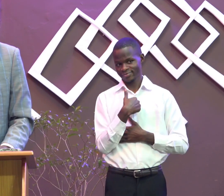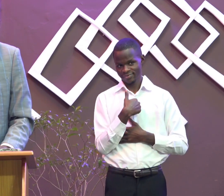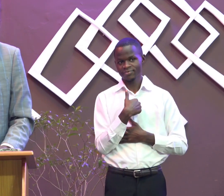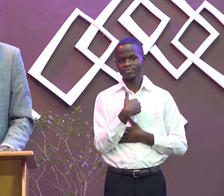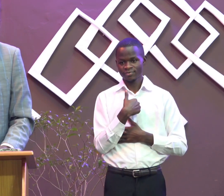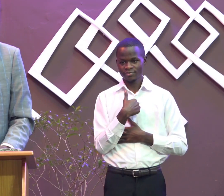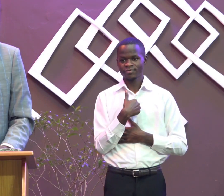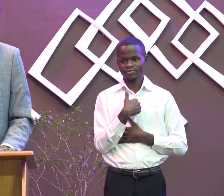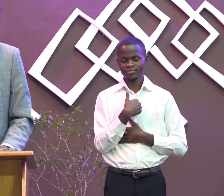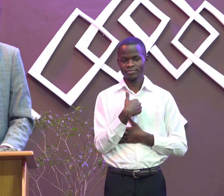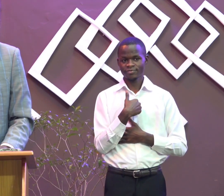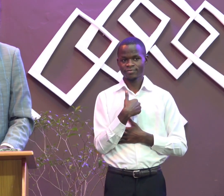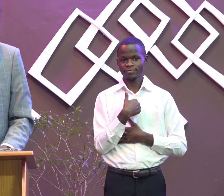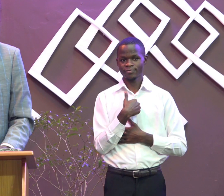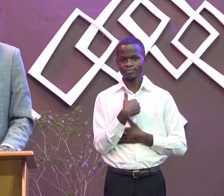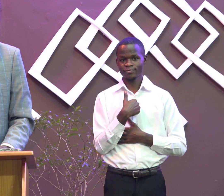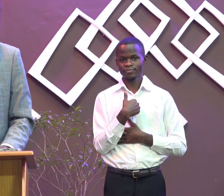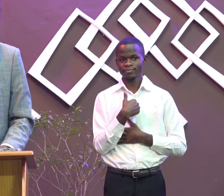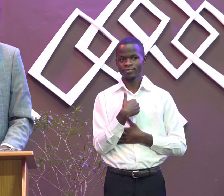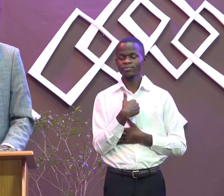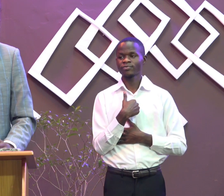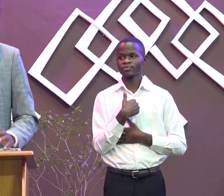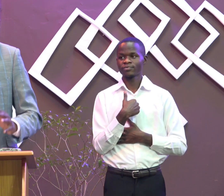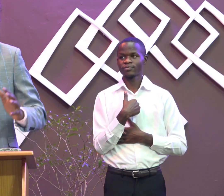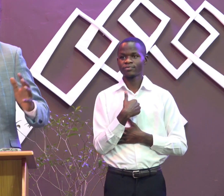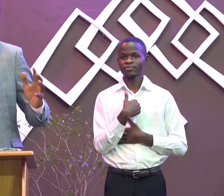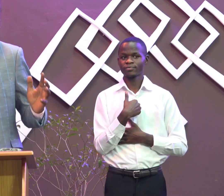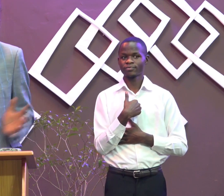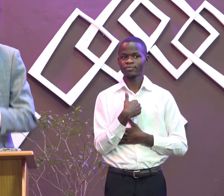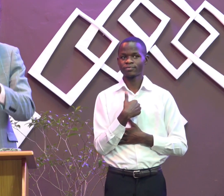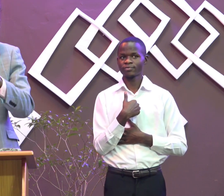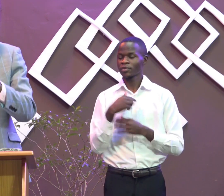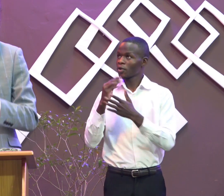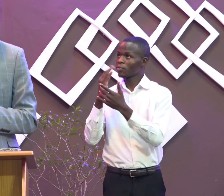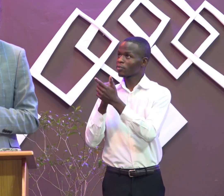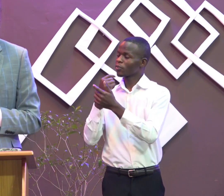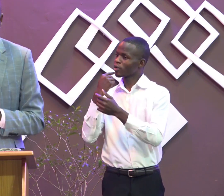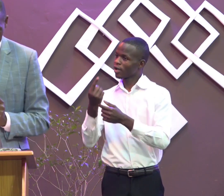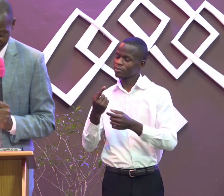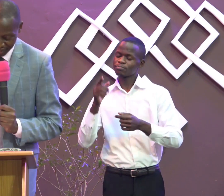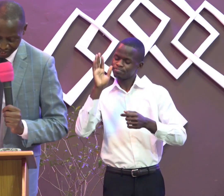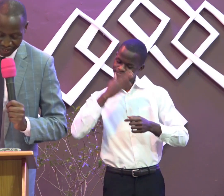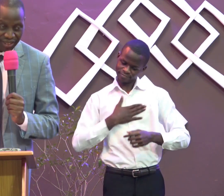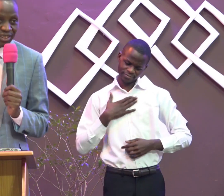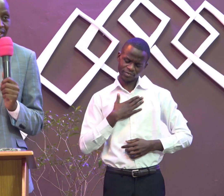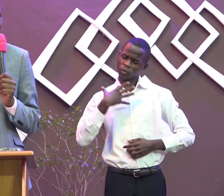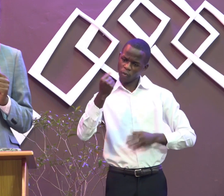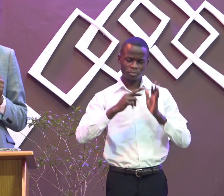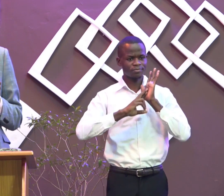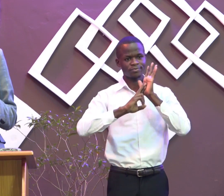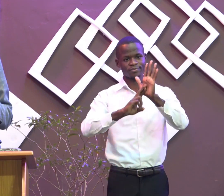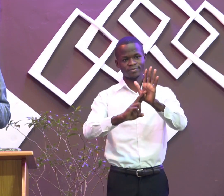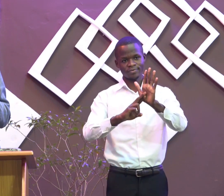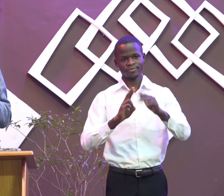And I stand here, I have a big team behind me. Olokubanga bangamye nti gw'oba ogenda. Because they told me it's you that should